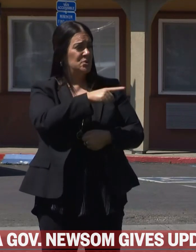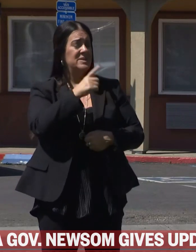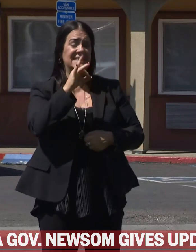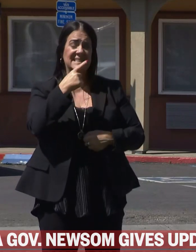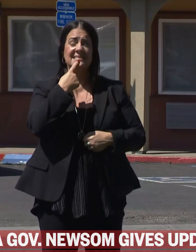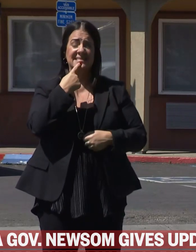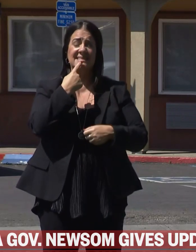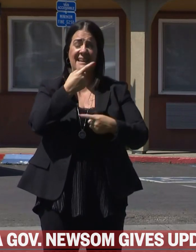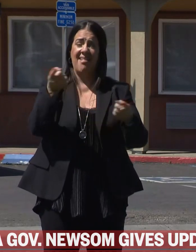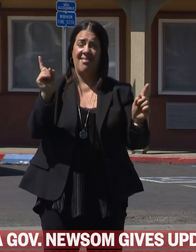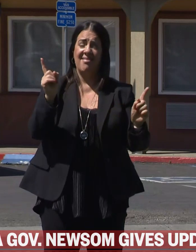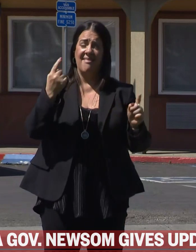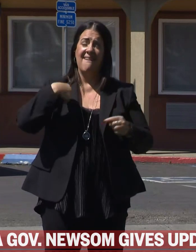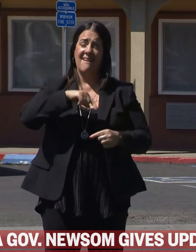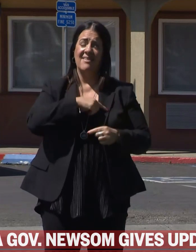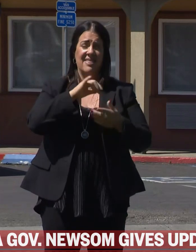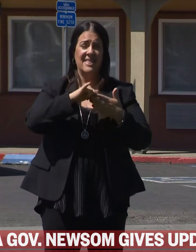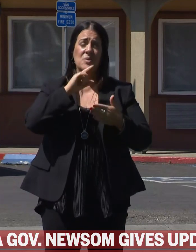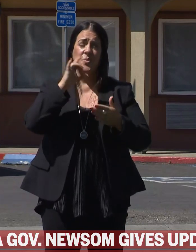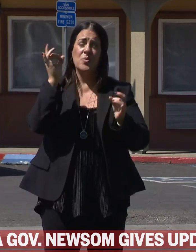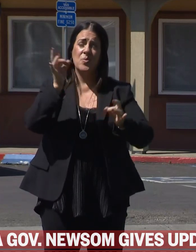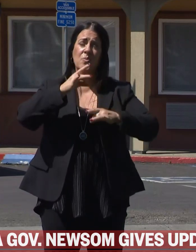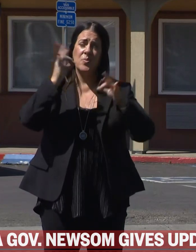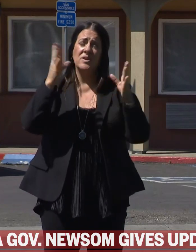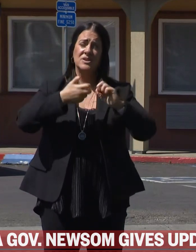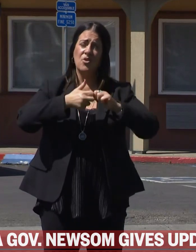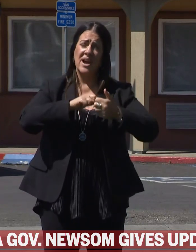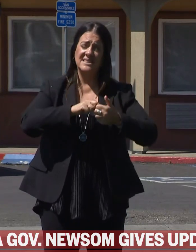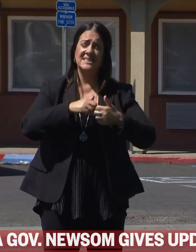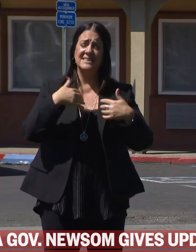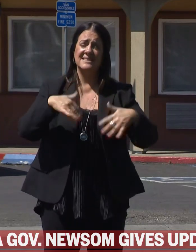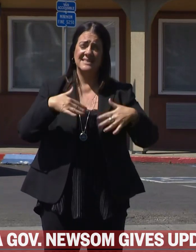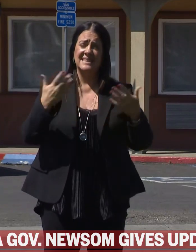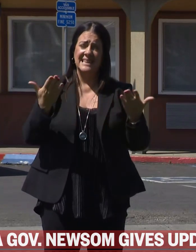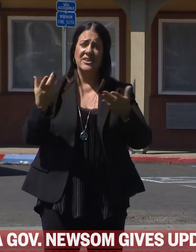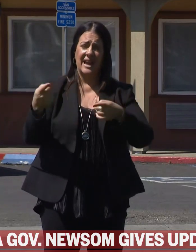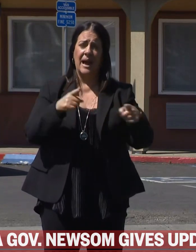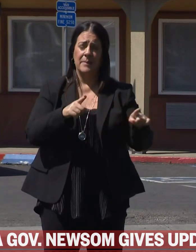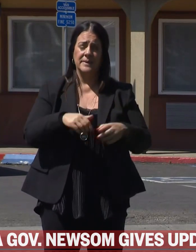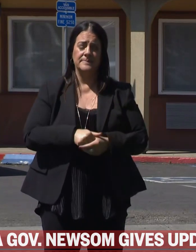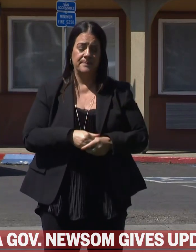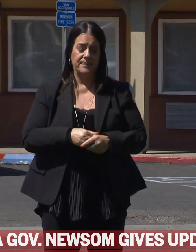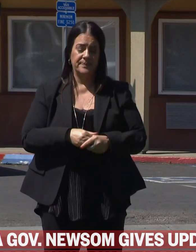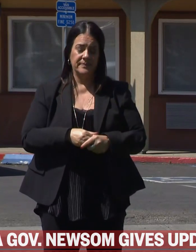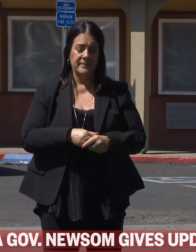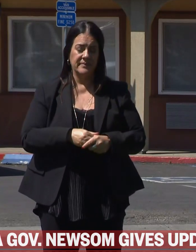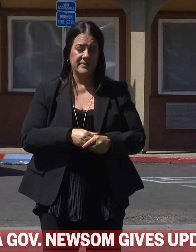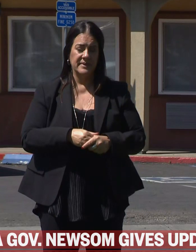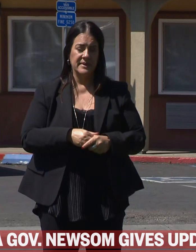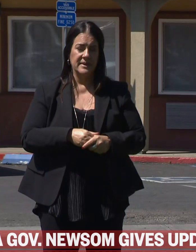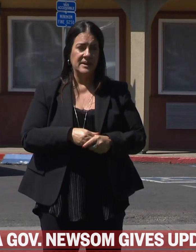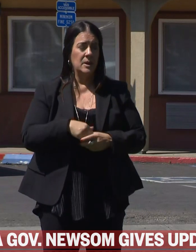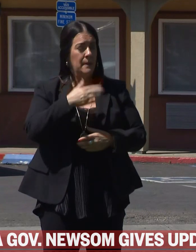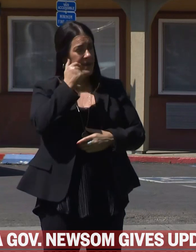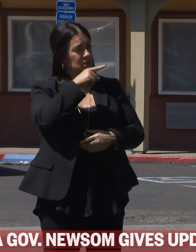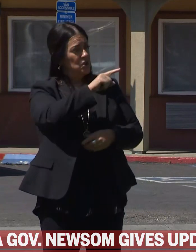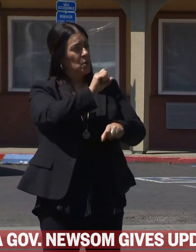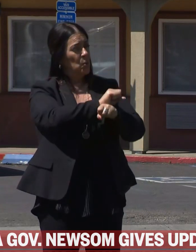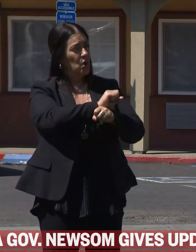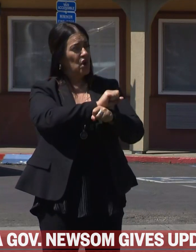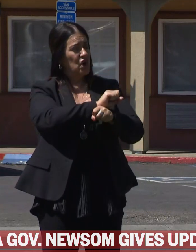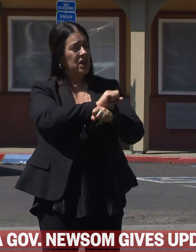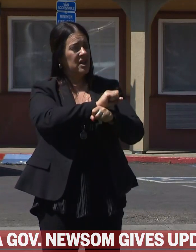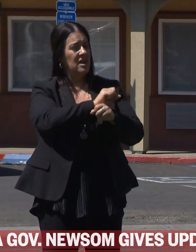ago, your work with the legislature has put forward hundreds of millions of dollars before